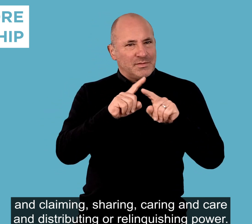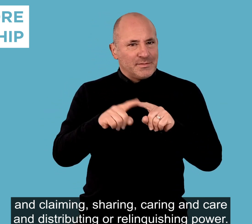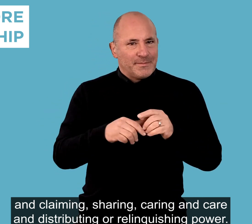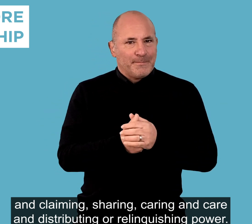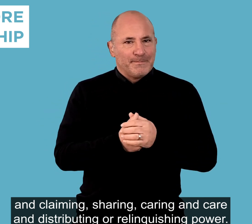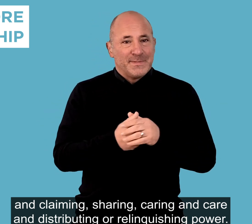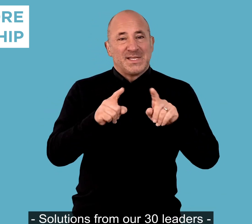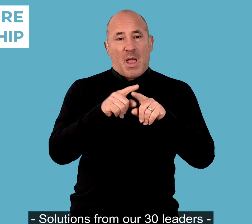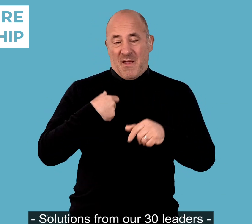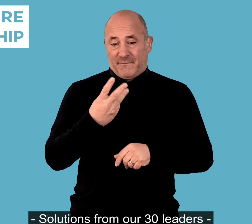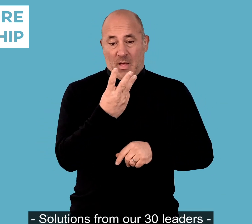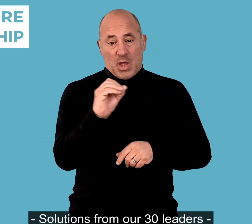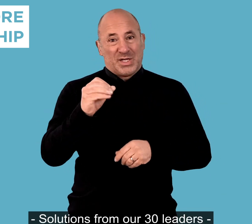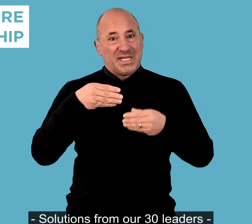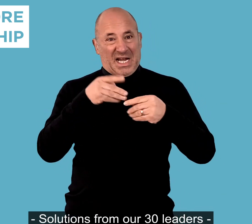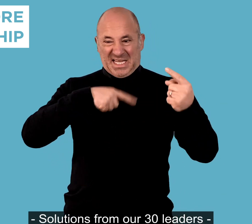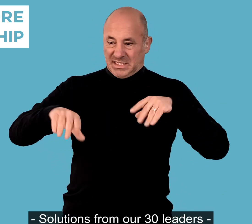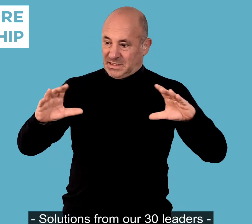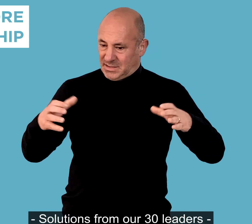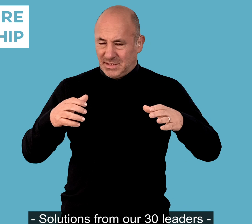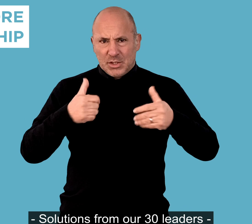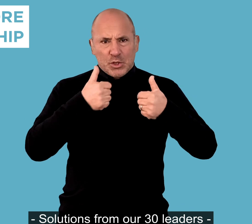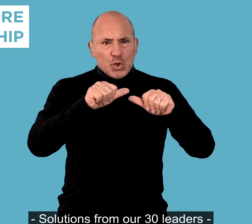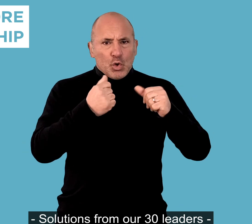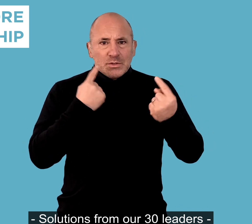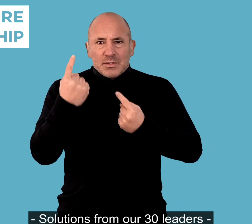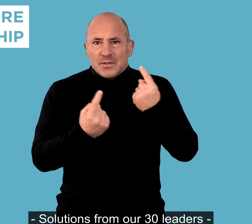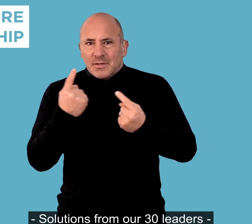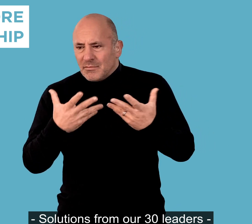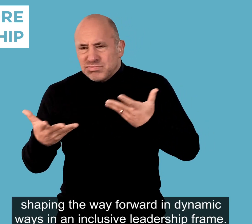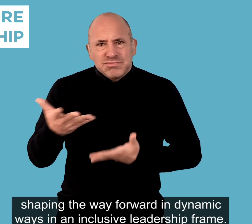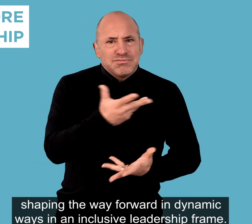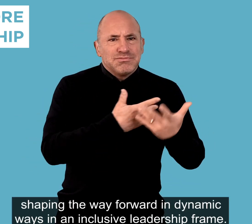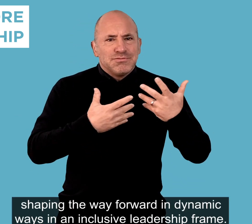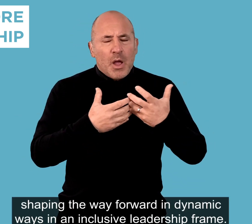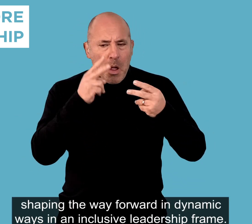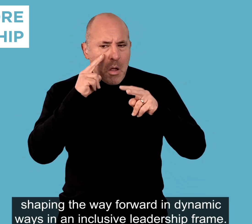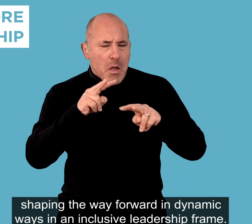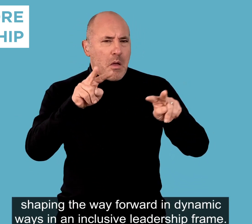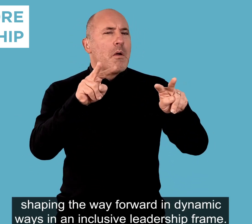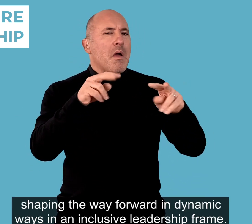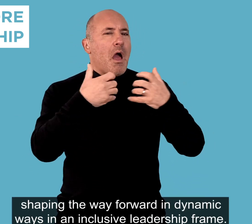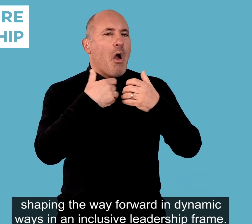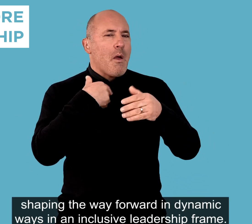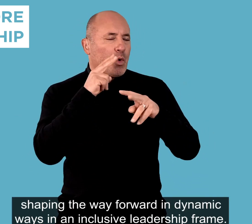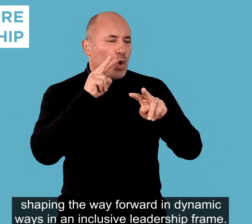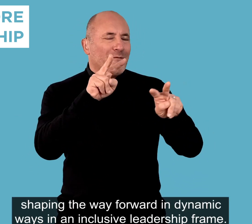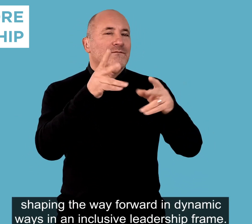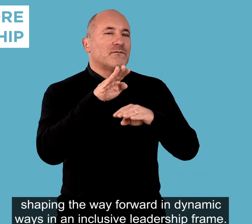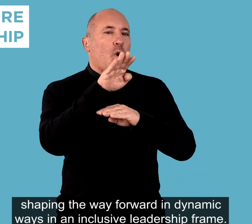Solutions for our 30 leaders Solutions for Shaping the way forward in dynamic ways in an